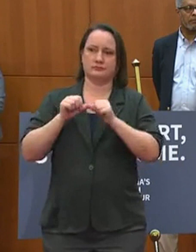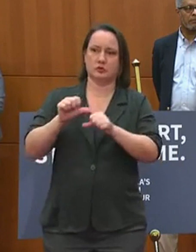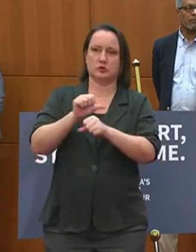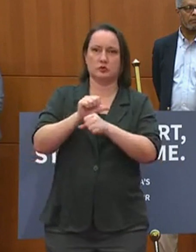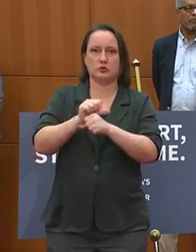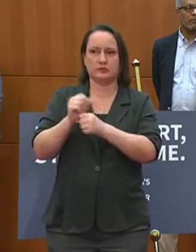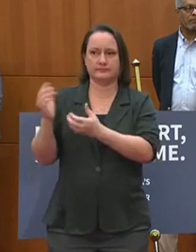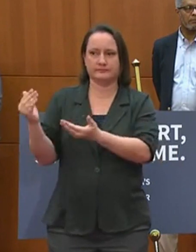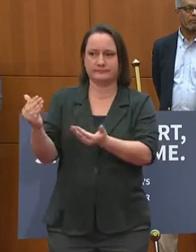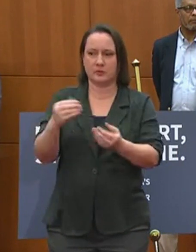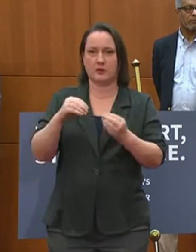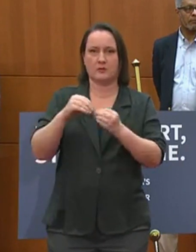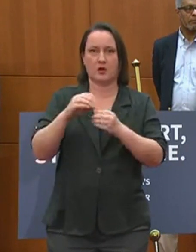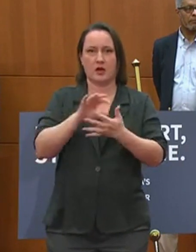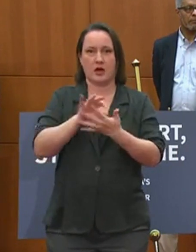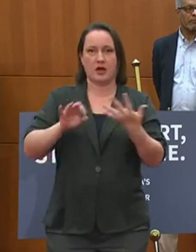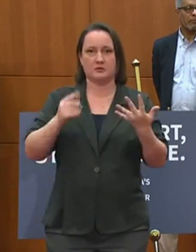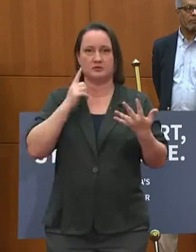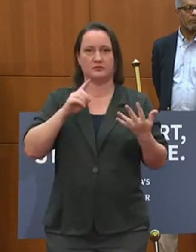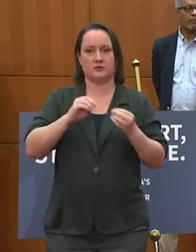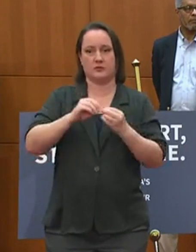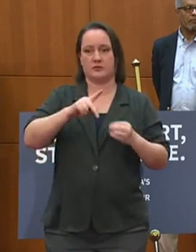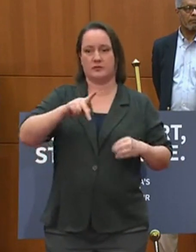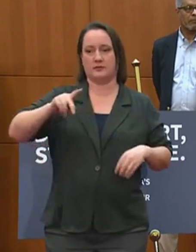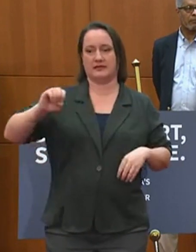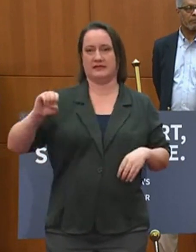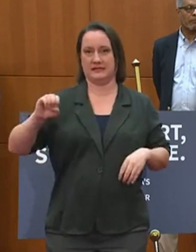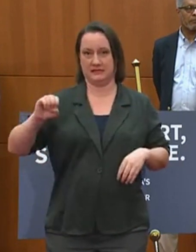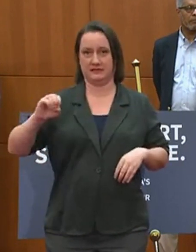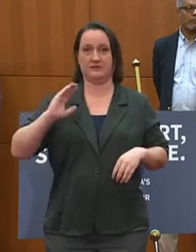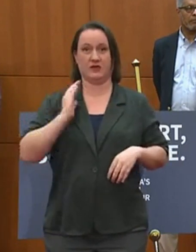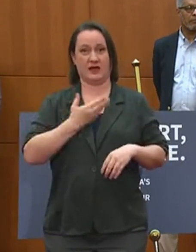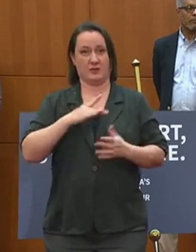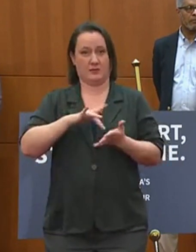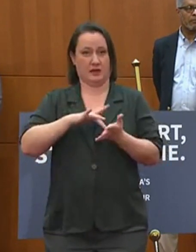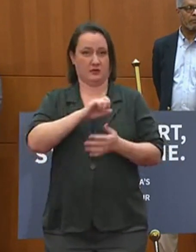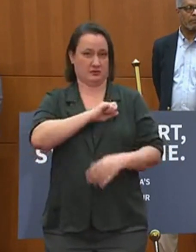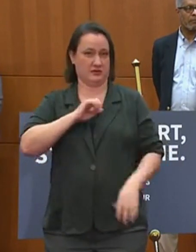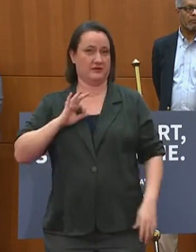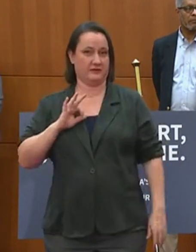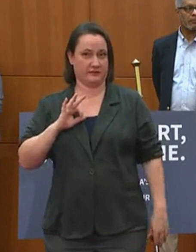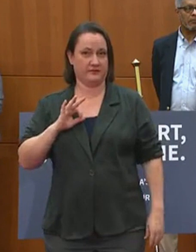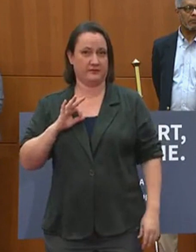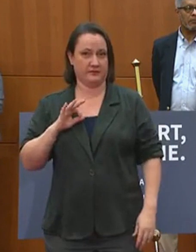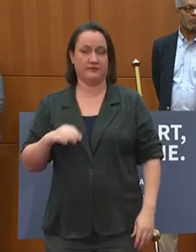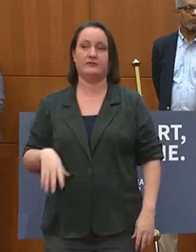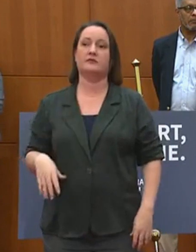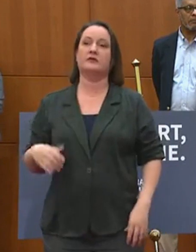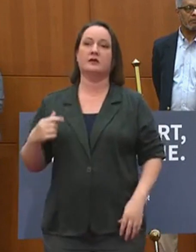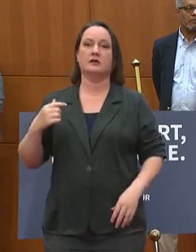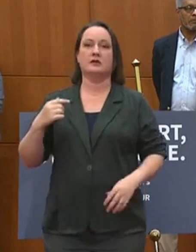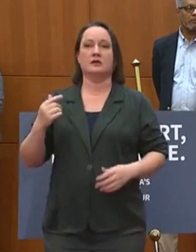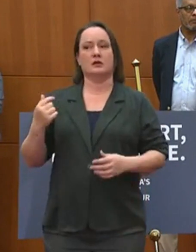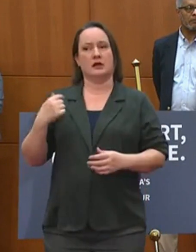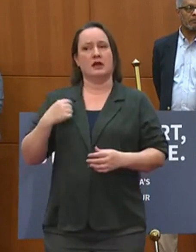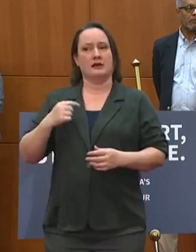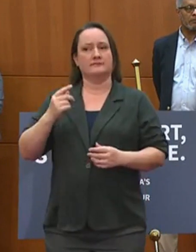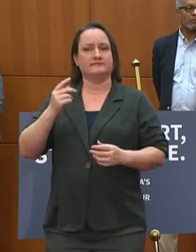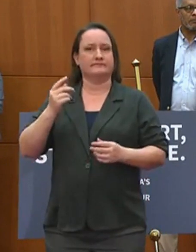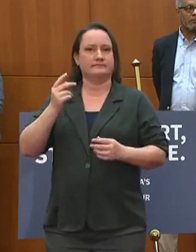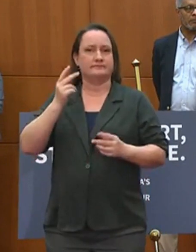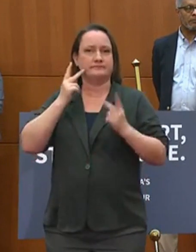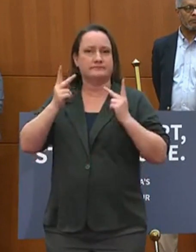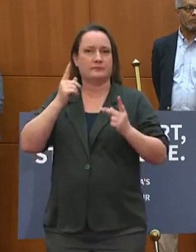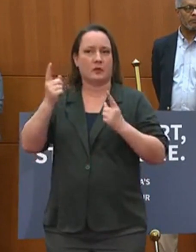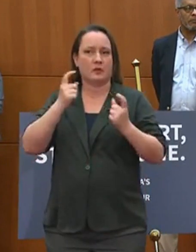getting more personal protective equipment for our frontline medical personnel. I have also heard questions about